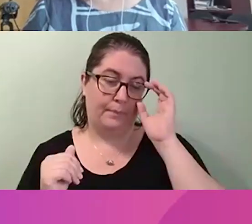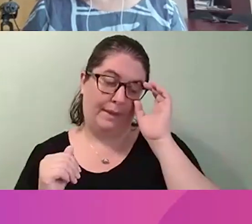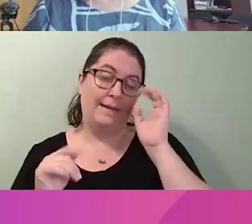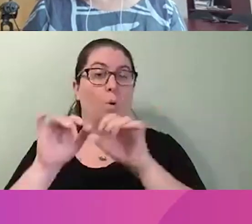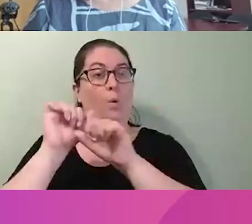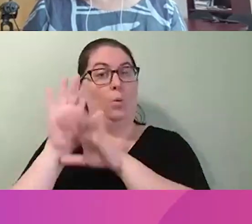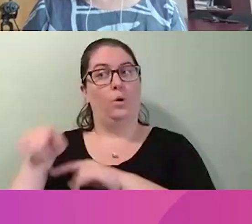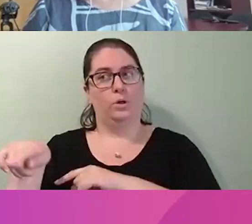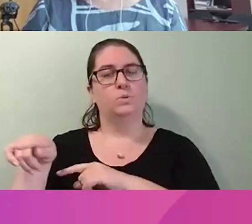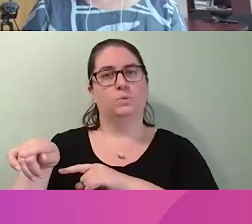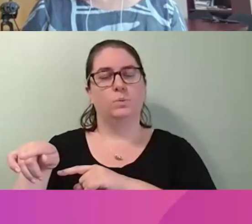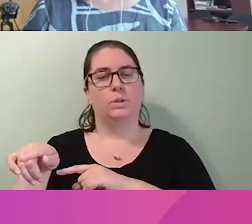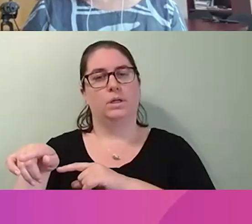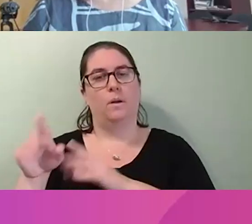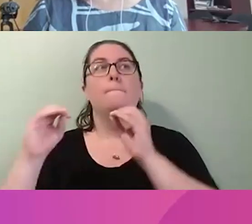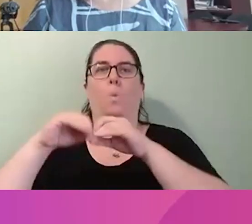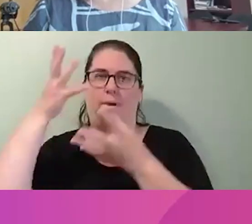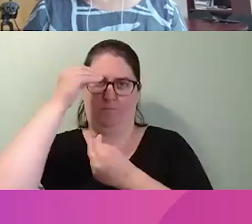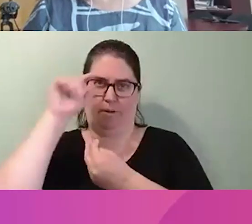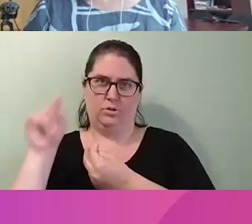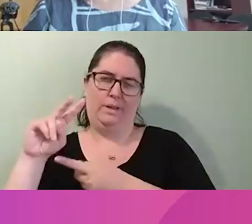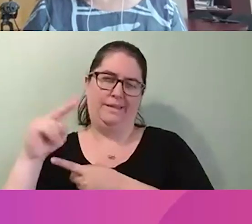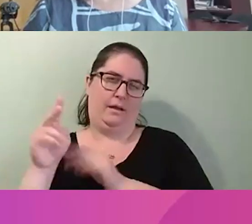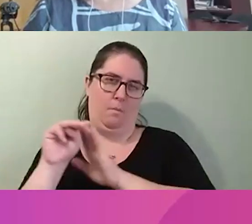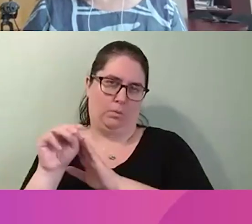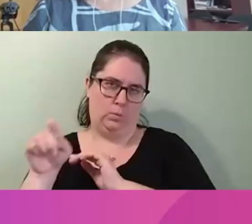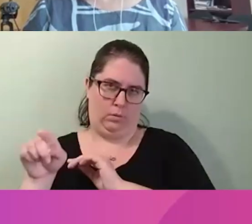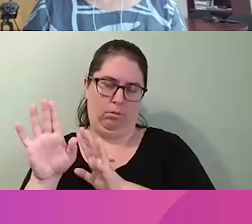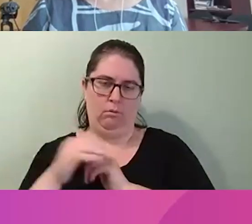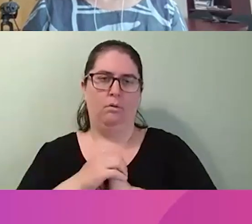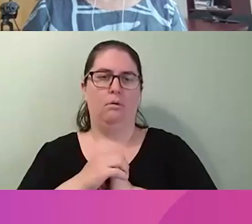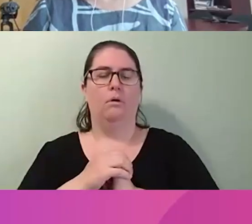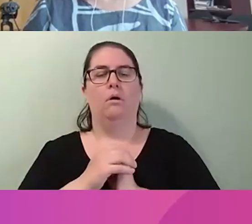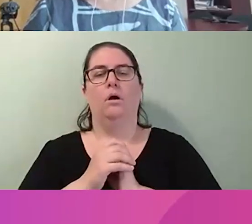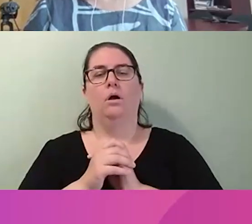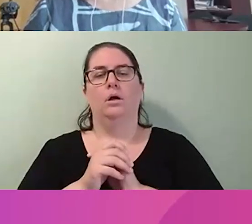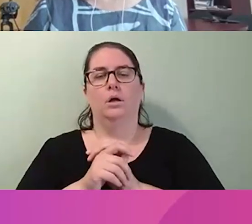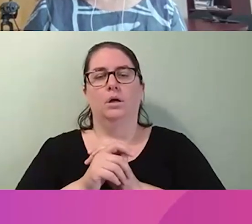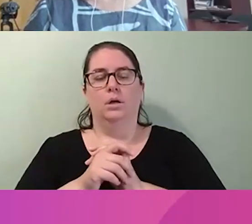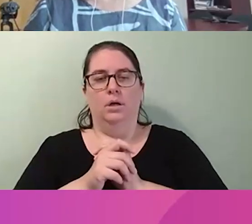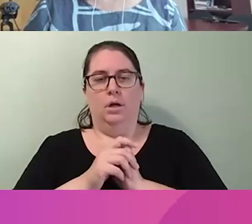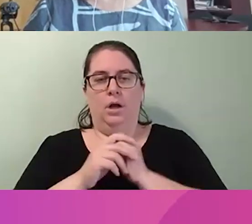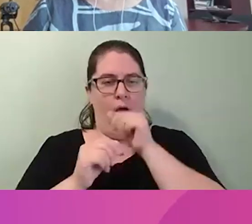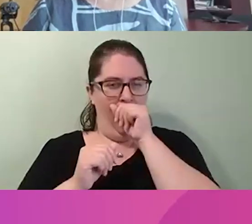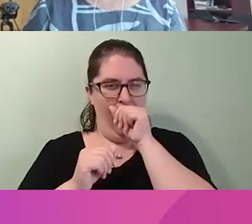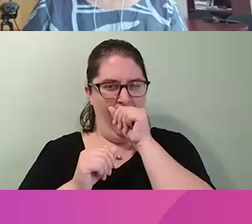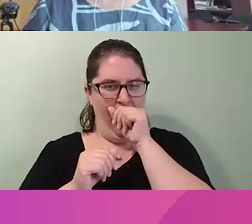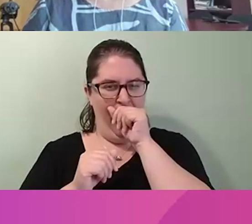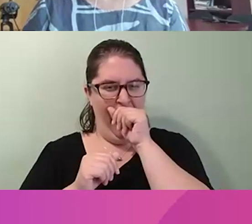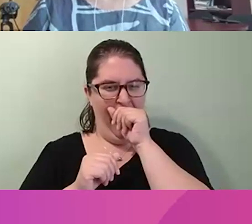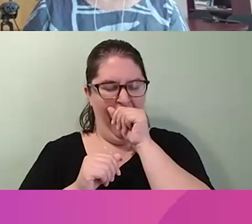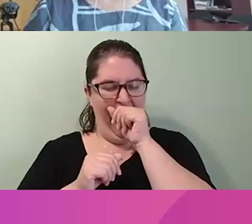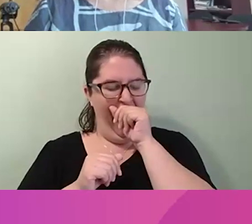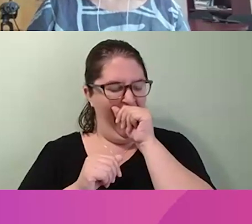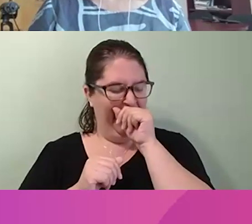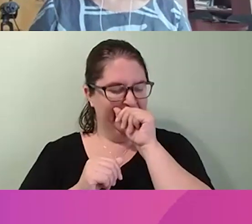will actually get even more information with the second module. So the idea is to create that type of environment